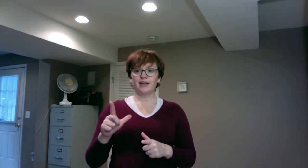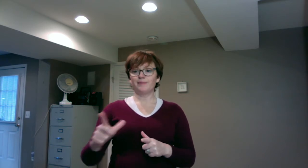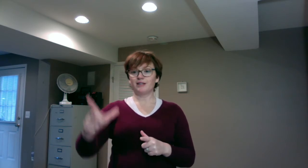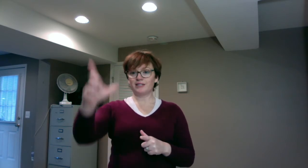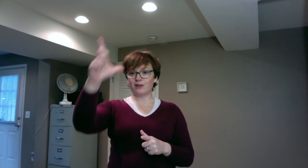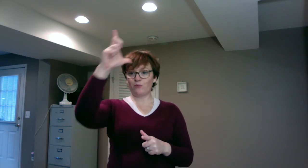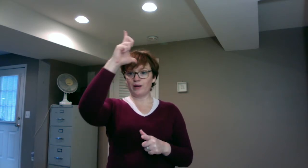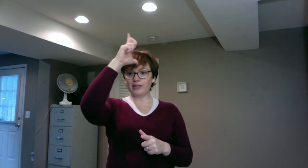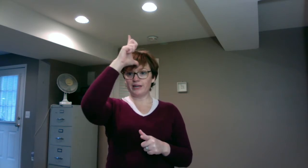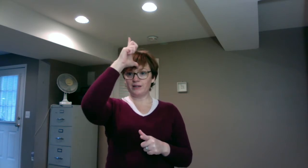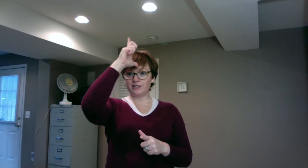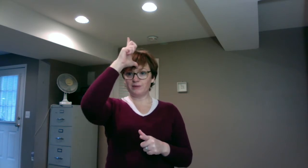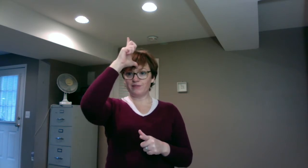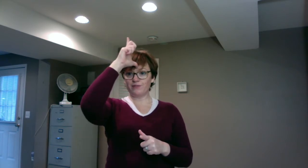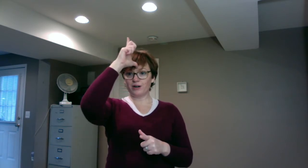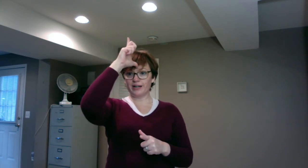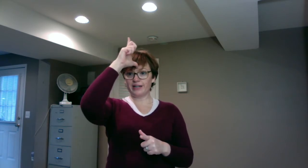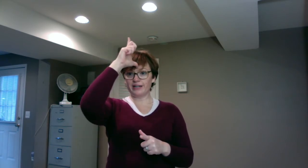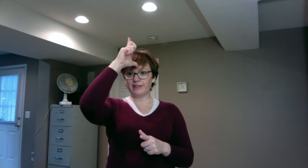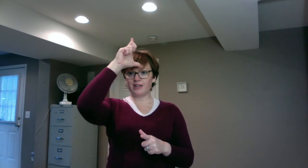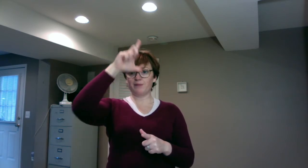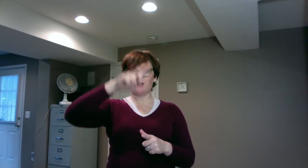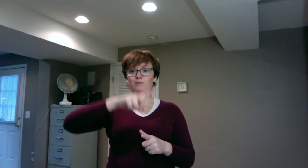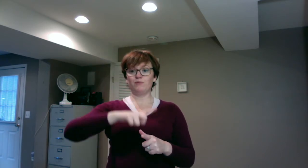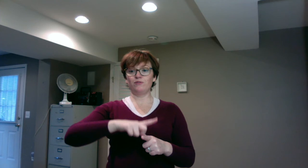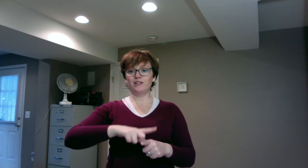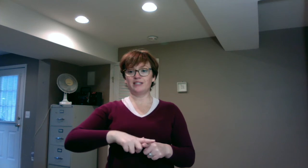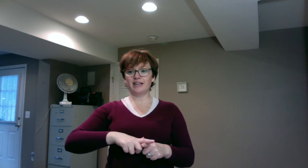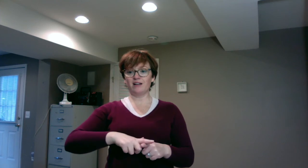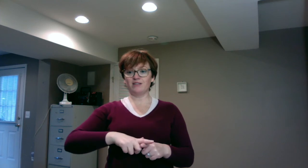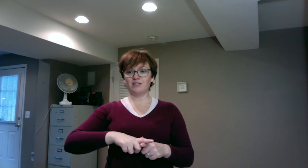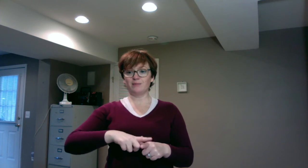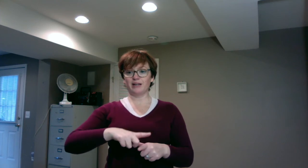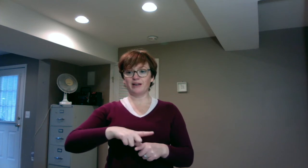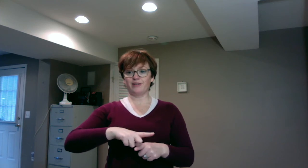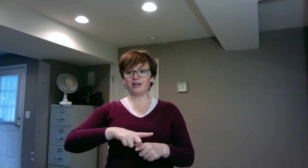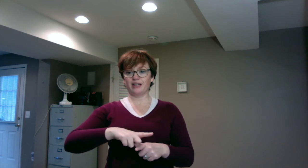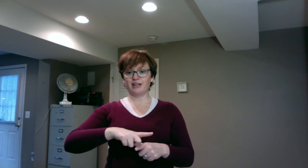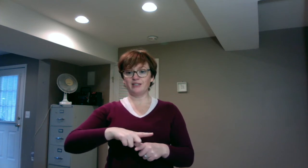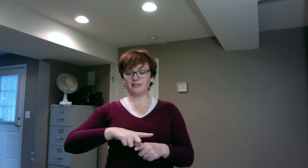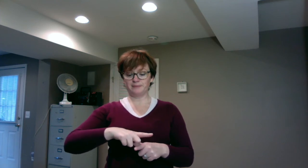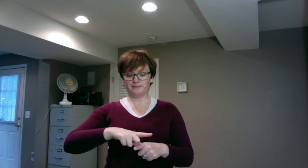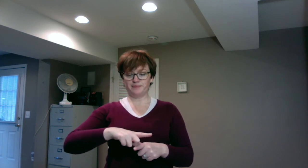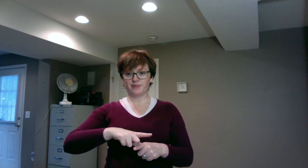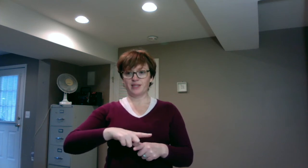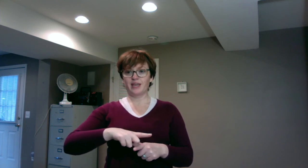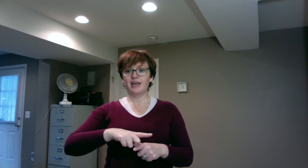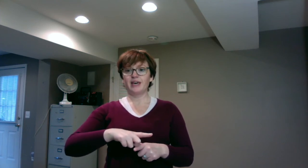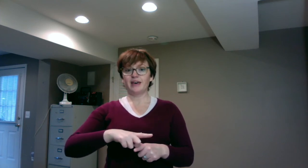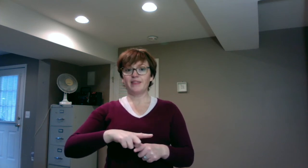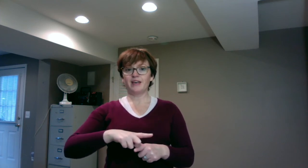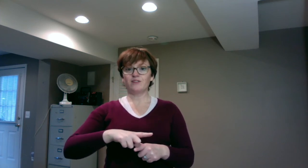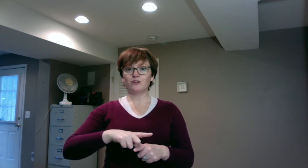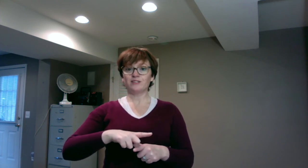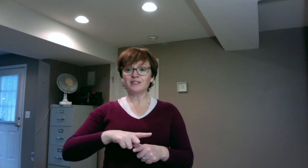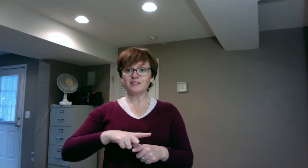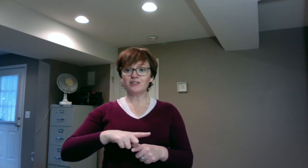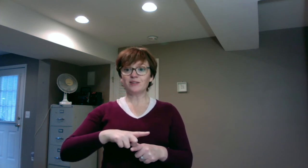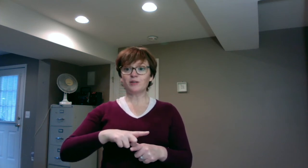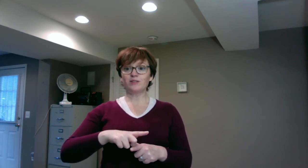going to take one L to my forehead, and then I'm going to move it down to my other hand. And then for sisters, I'm going to do the